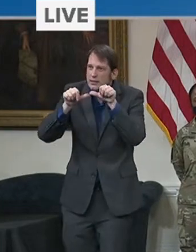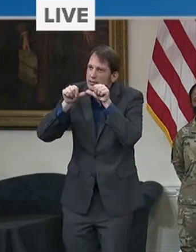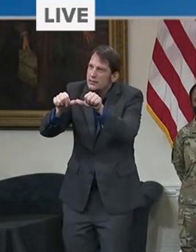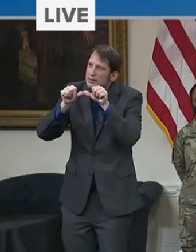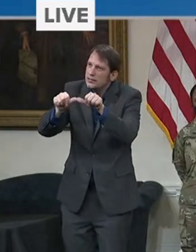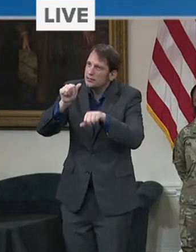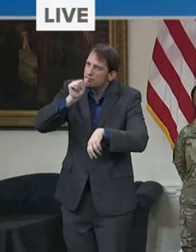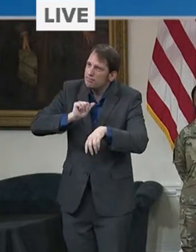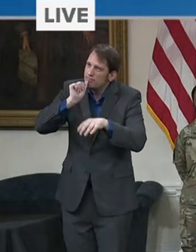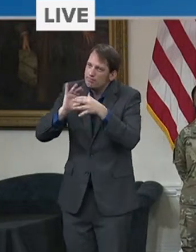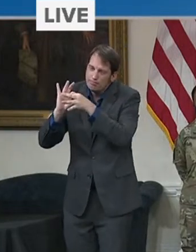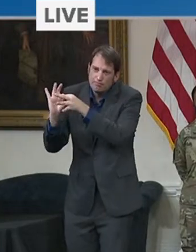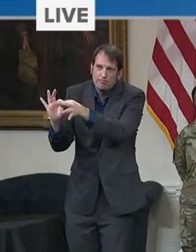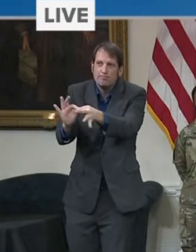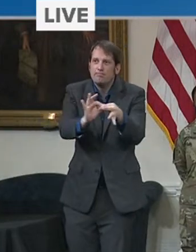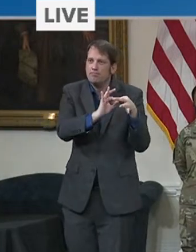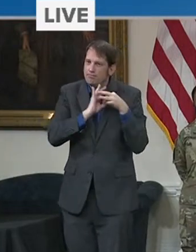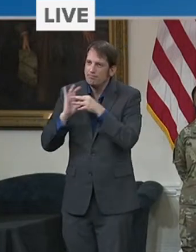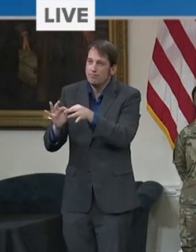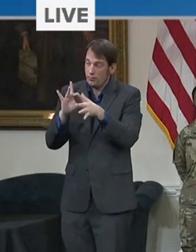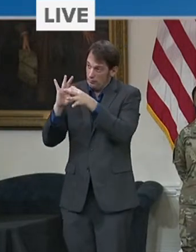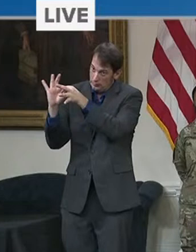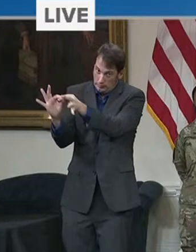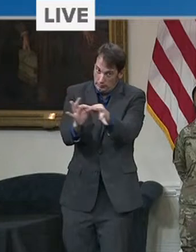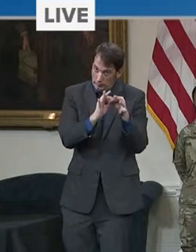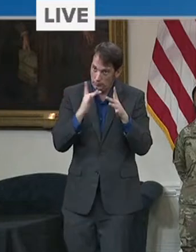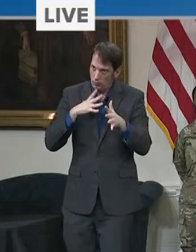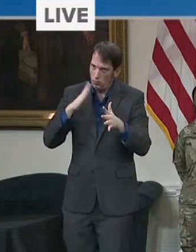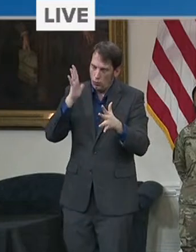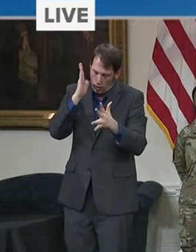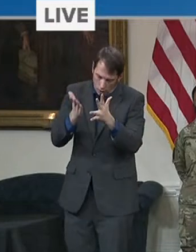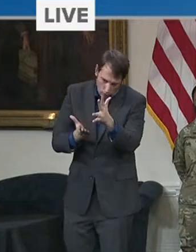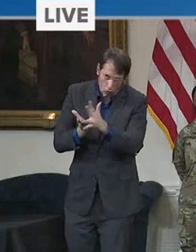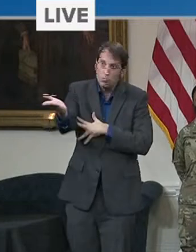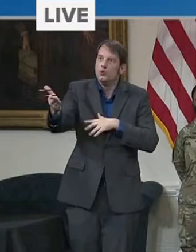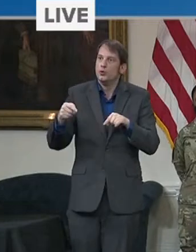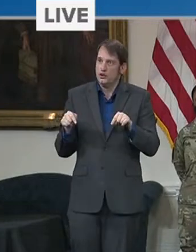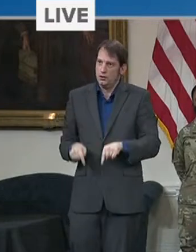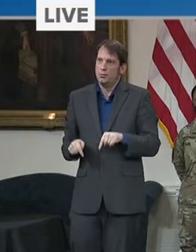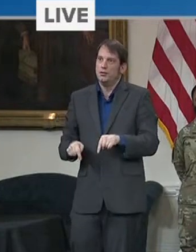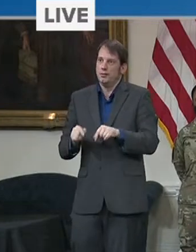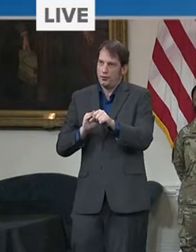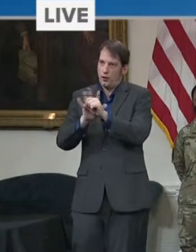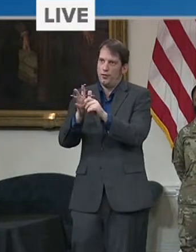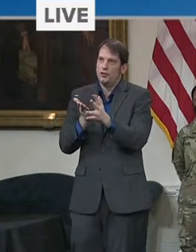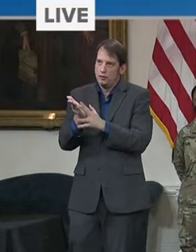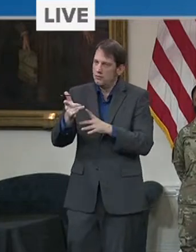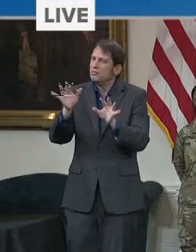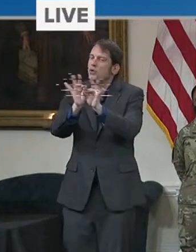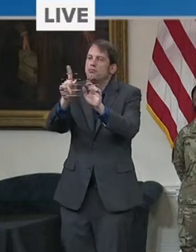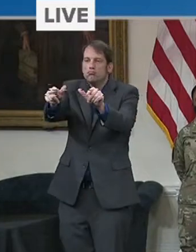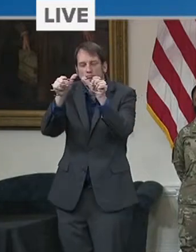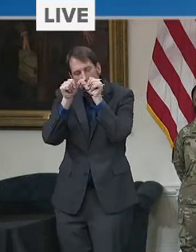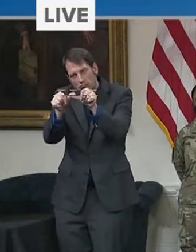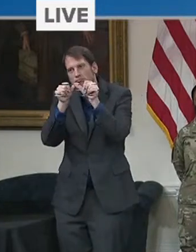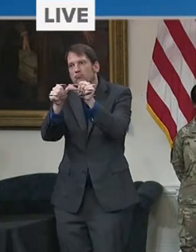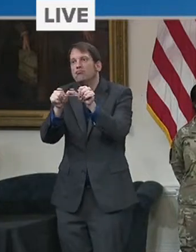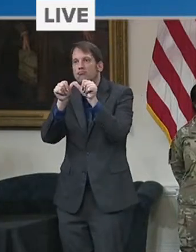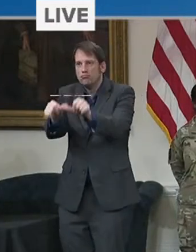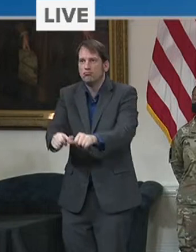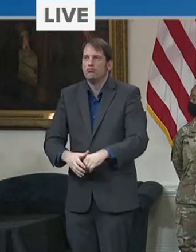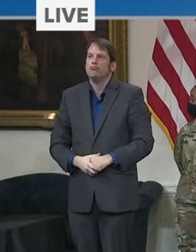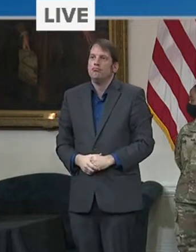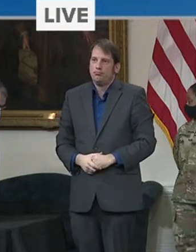are persevering despite this virus. Let's keep it up. And I'll now turn it over